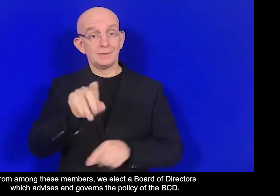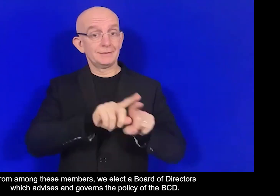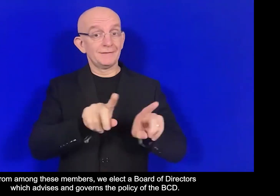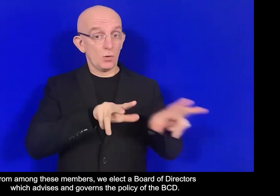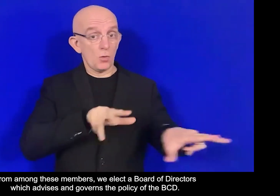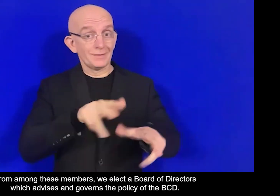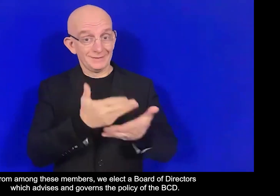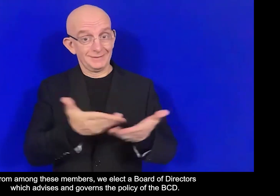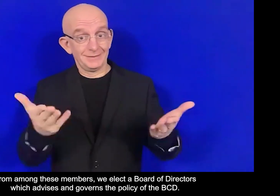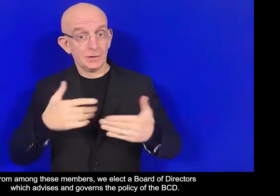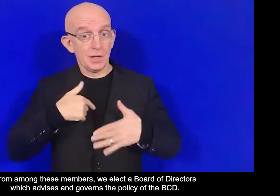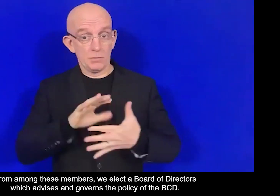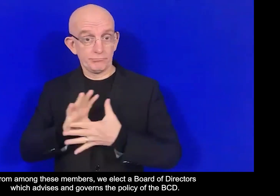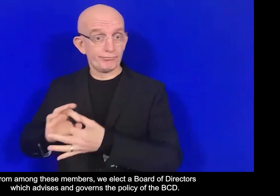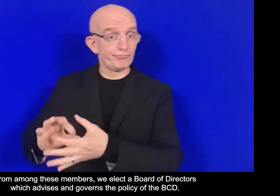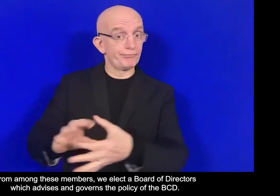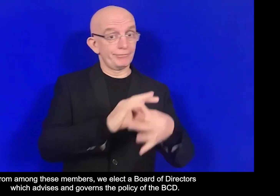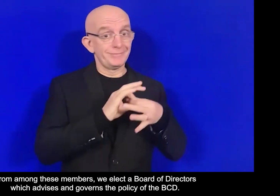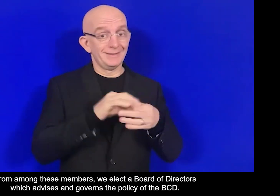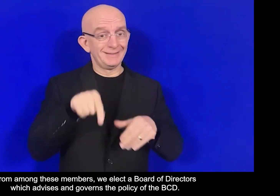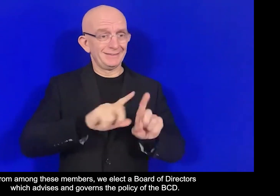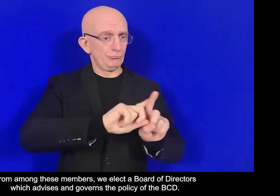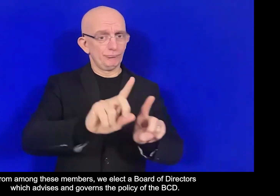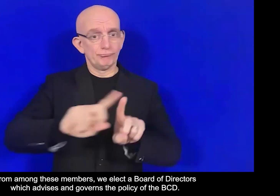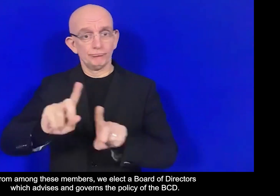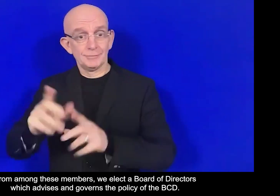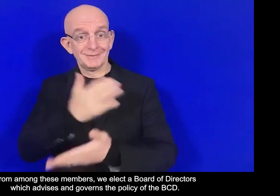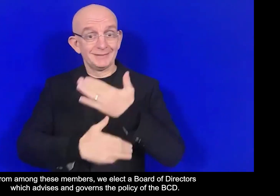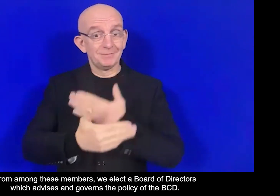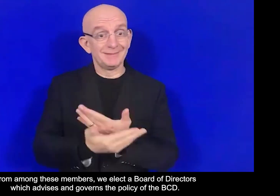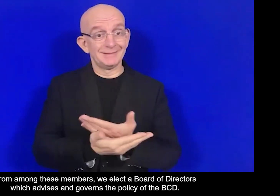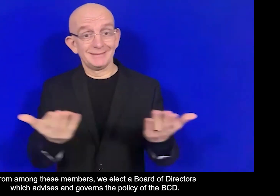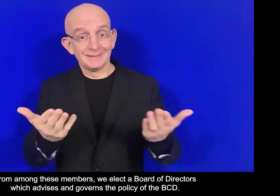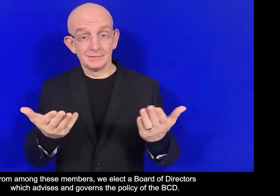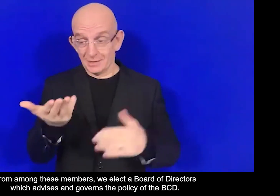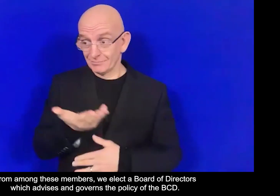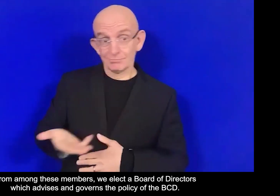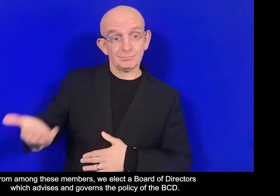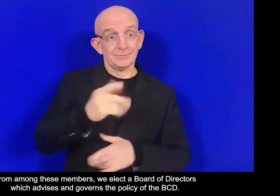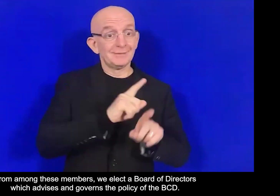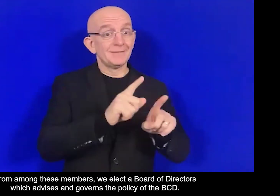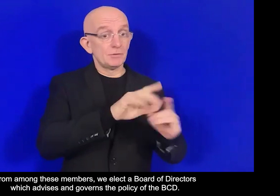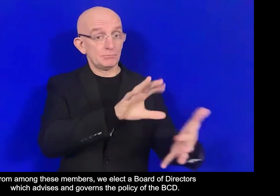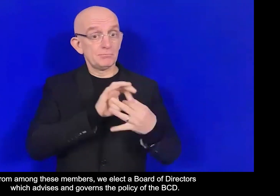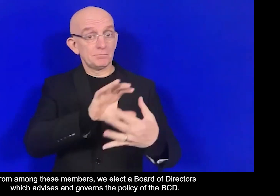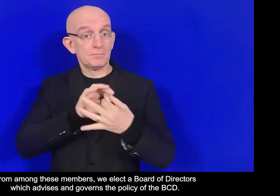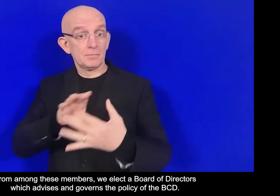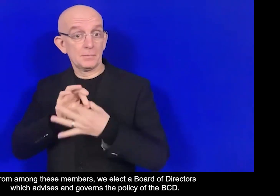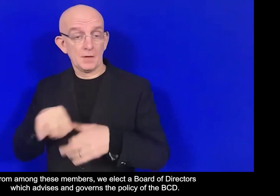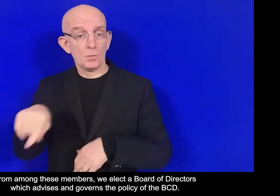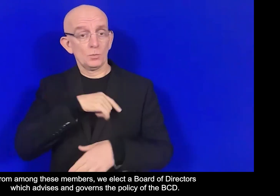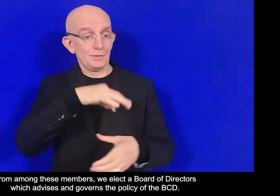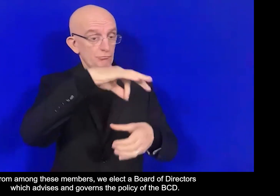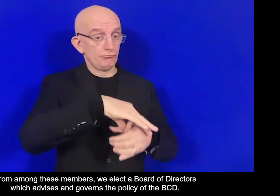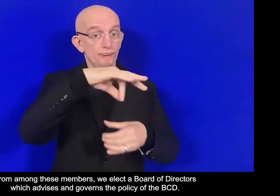From among these members, we elect a board of directors, which advises and governs the